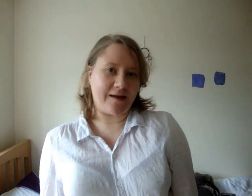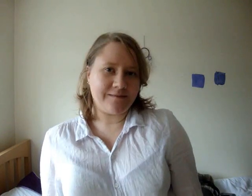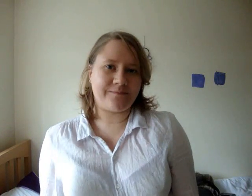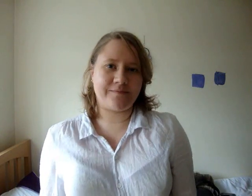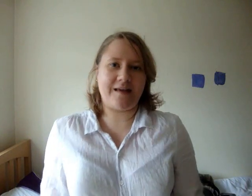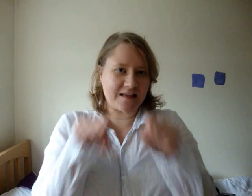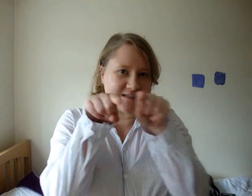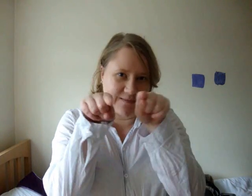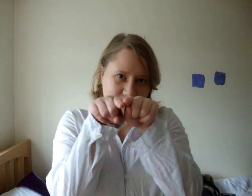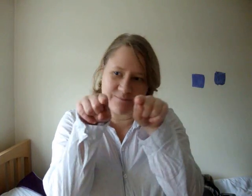okay? Same.